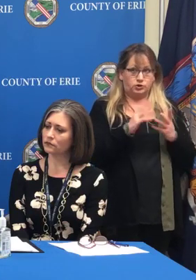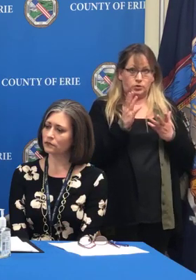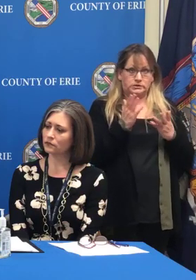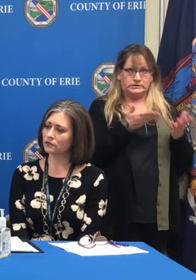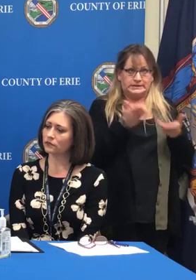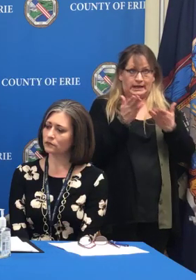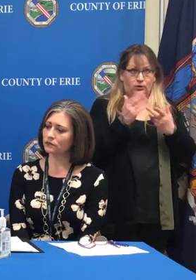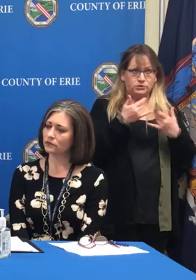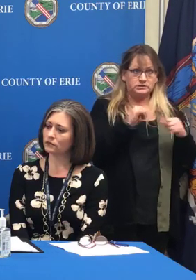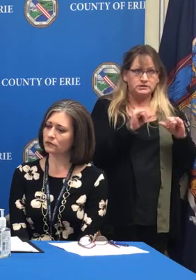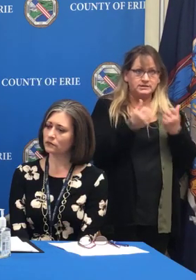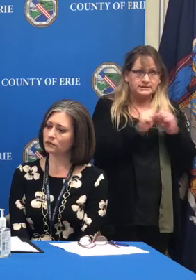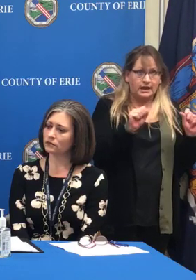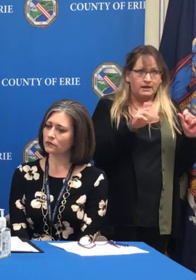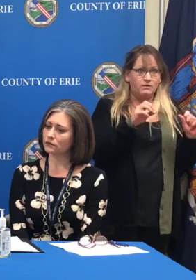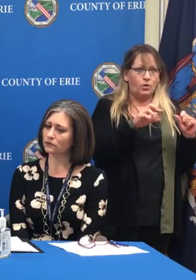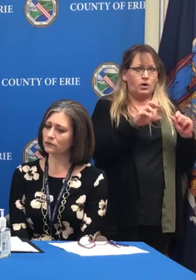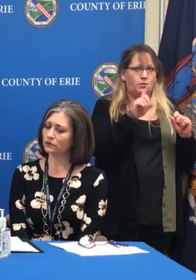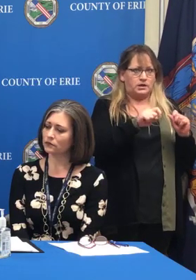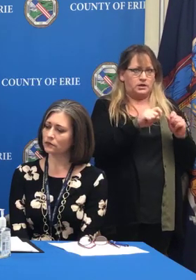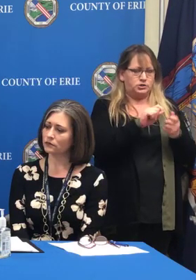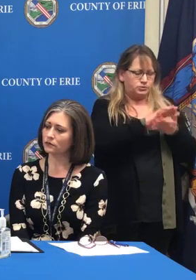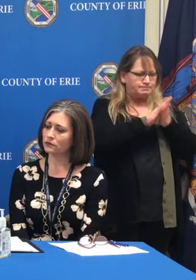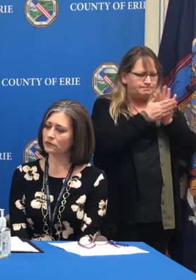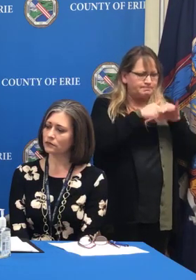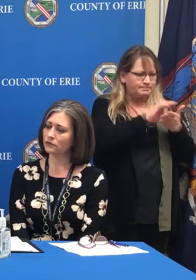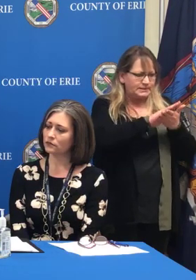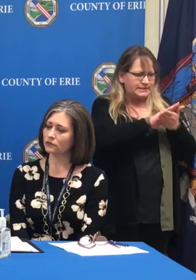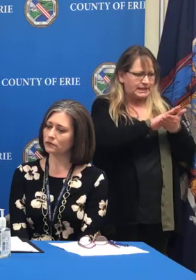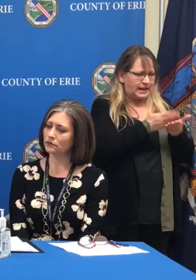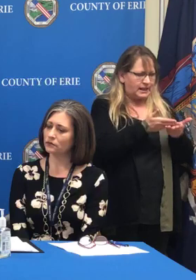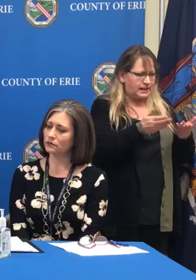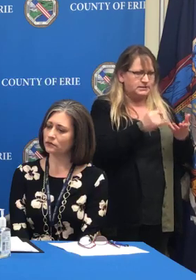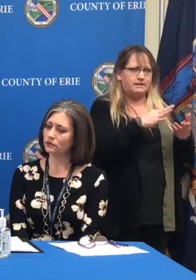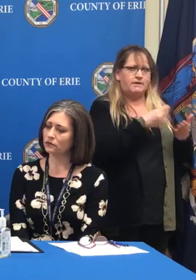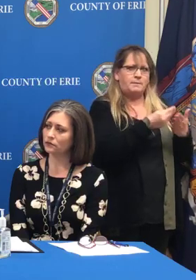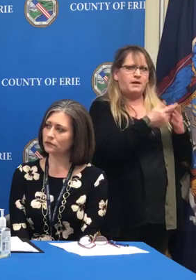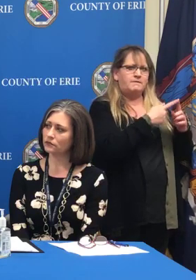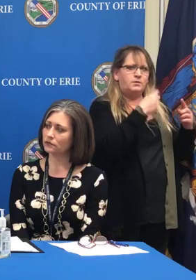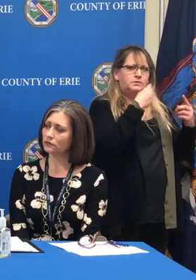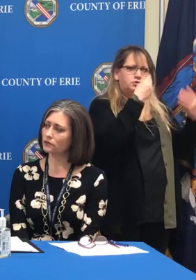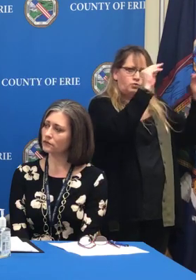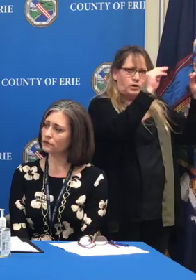safe and whether we need to be sanitizing products bought at the store, like grocery store.